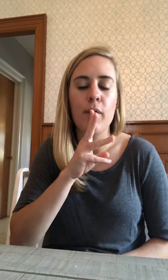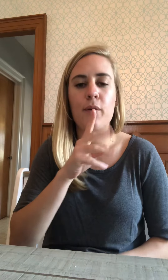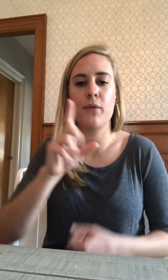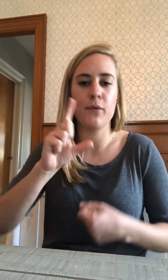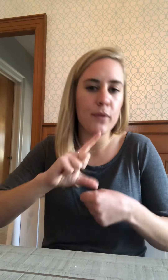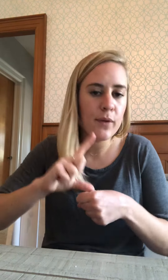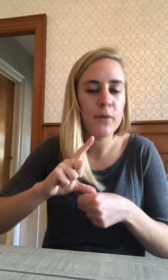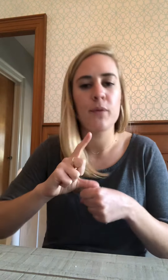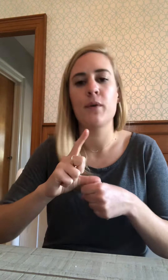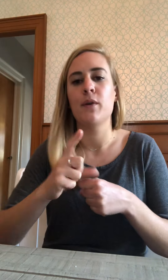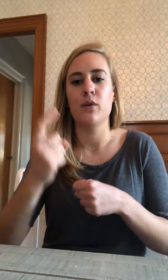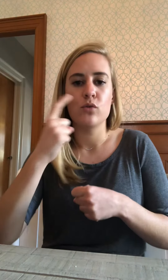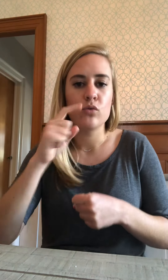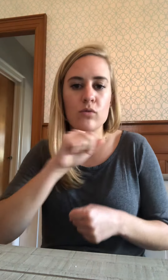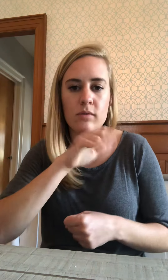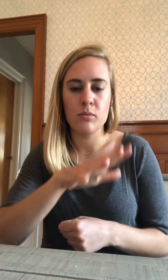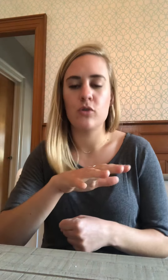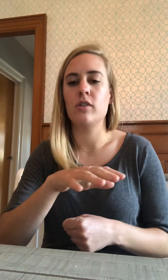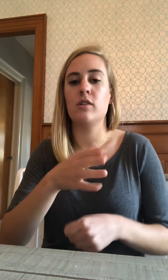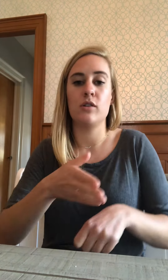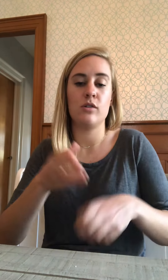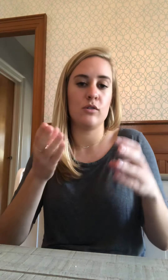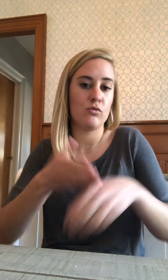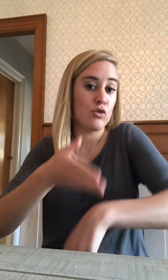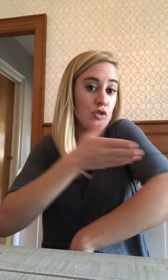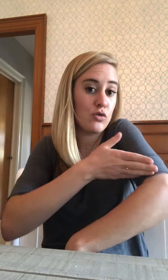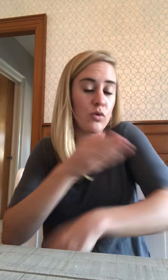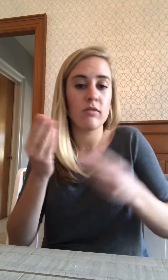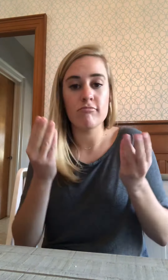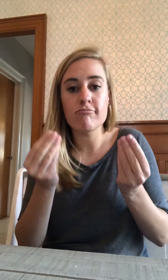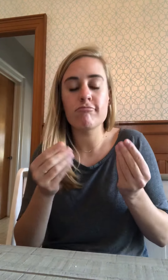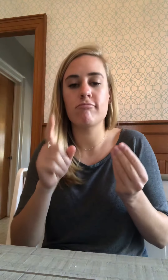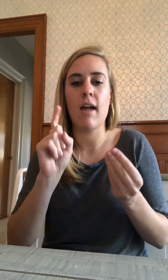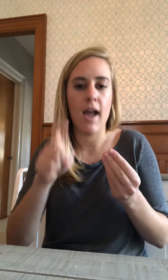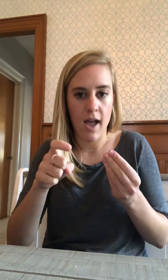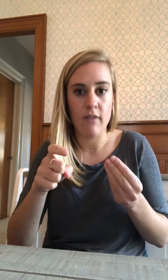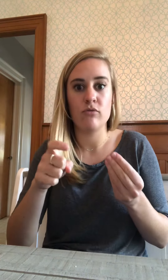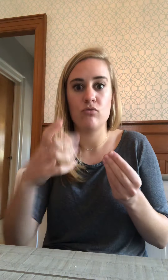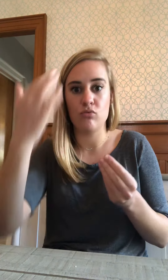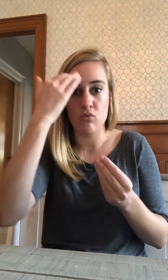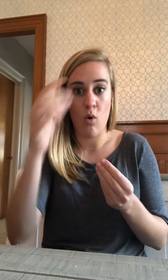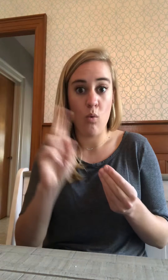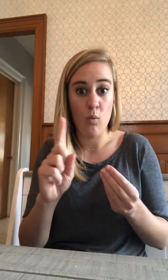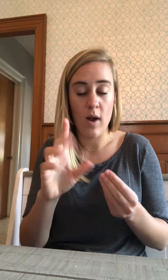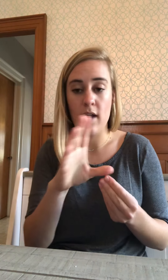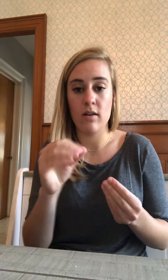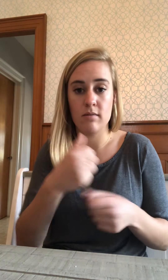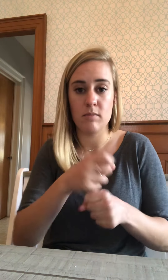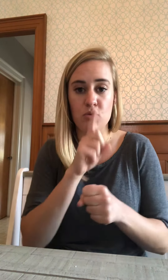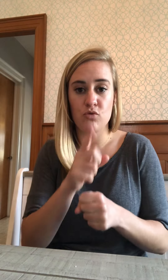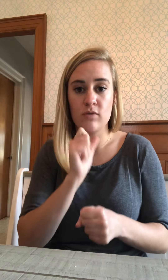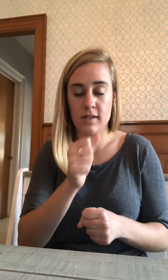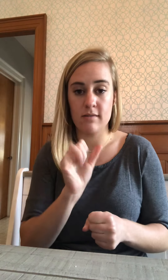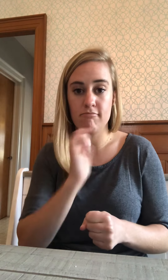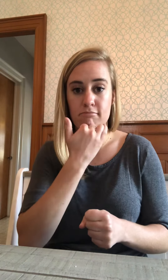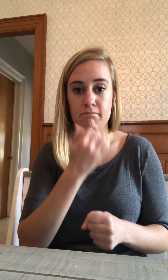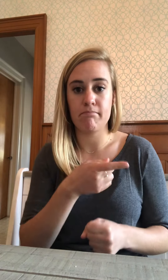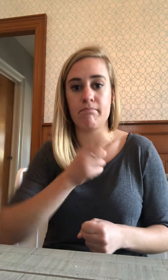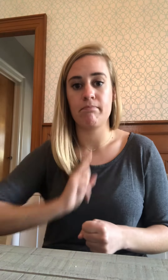restorative material debris has to be accounted for. It has to be removed so that it doesn't go down the patient's airway, because the patient at this point has a tube